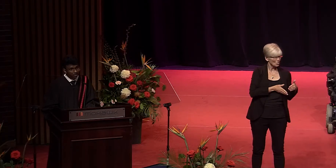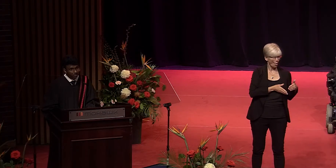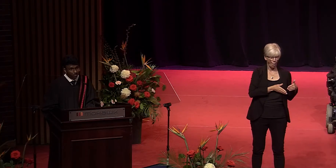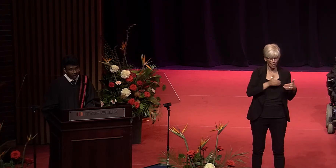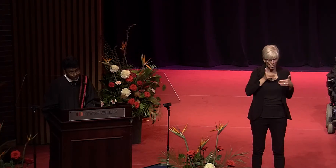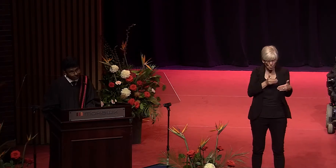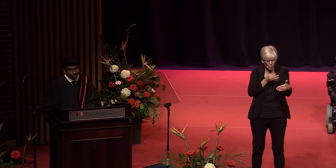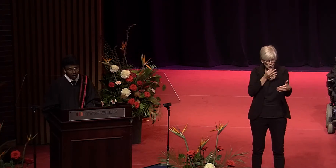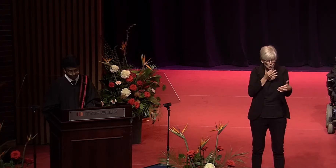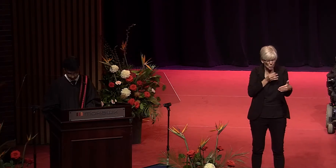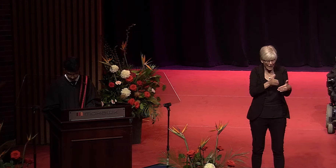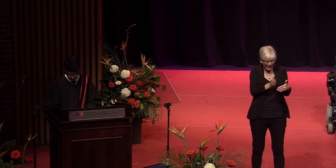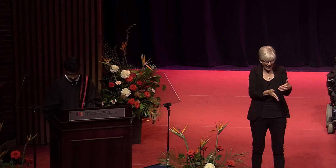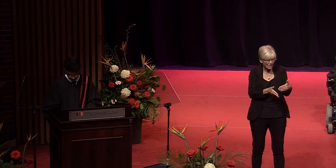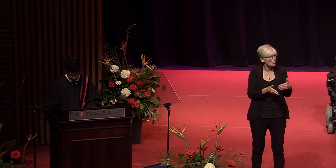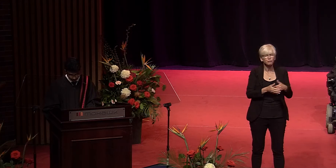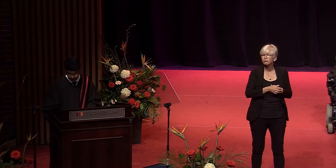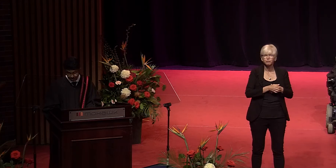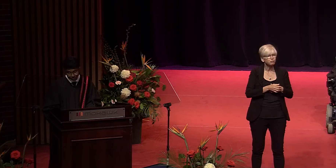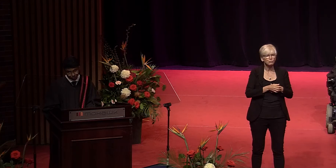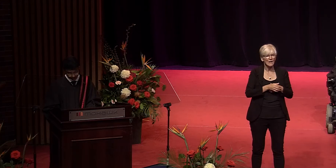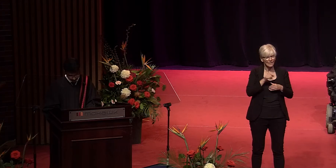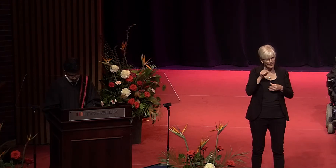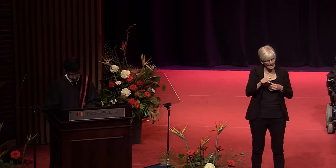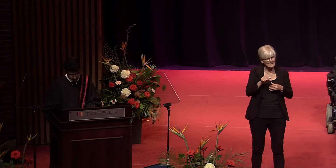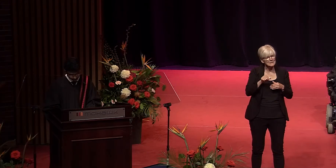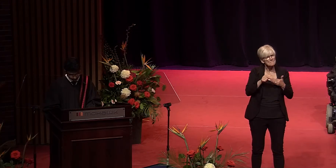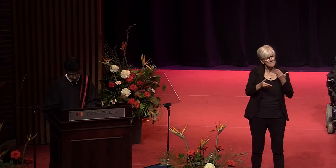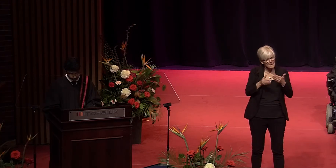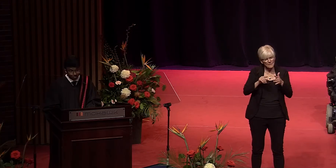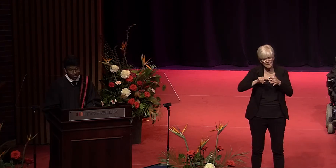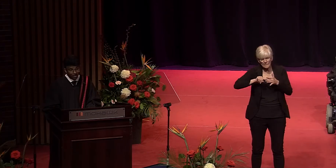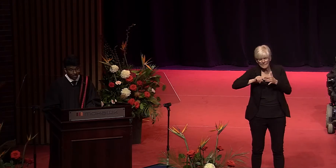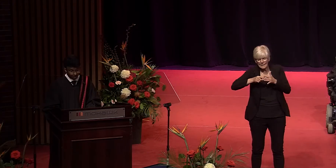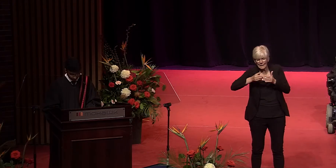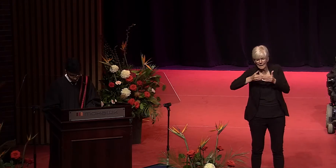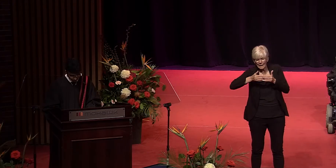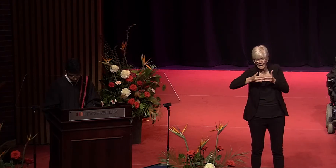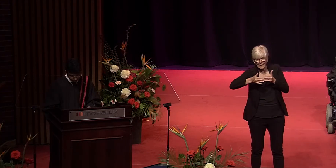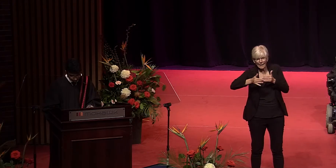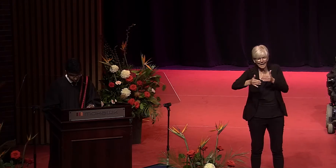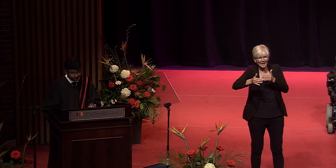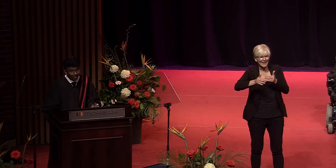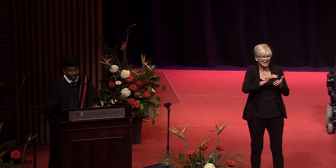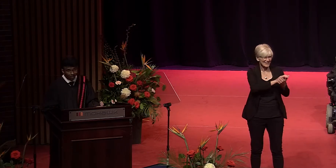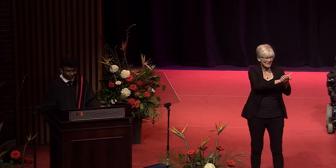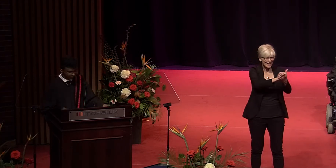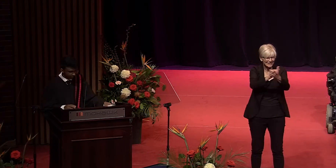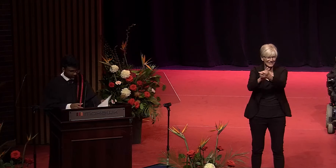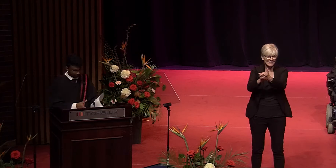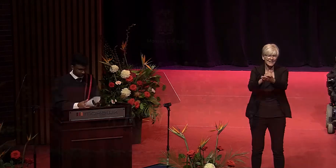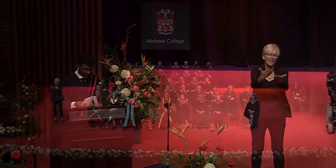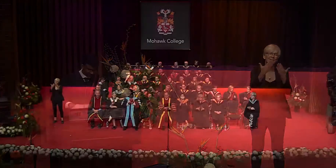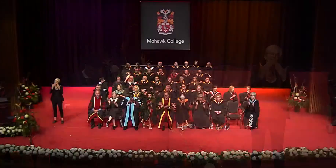even the beginning of the end, but it is perhaps the end of the beginning. Congratulations, grads, and